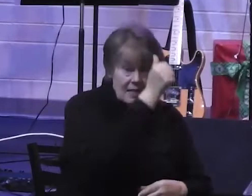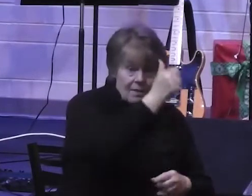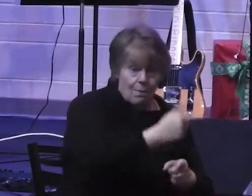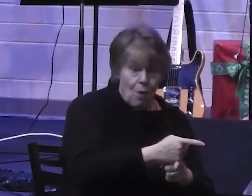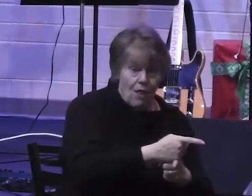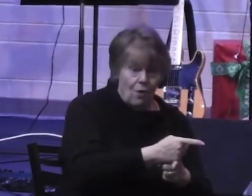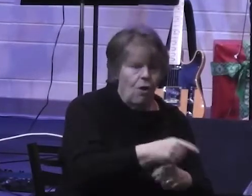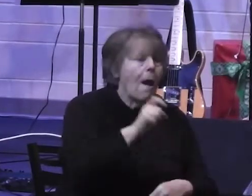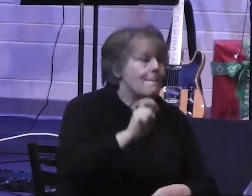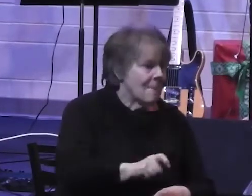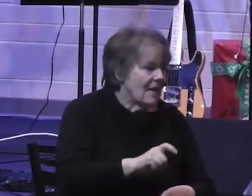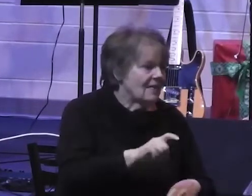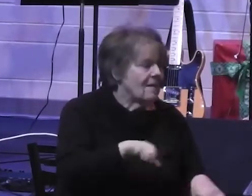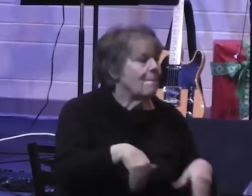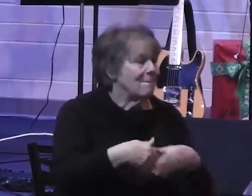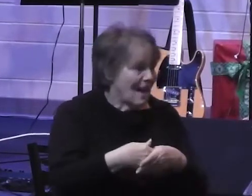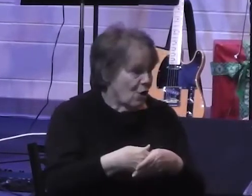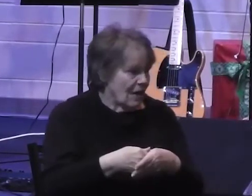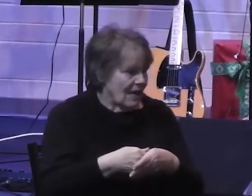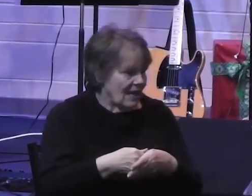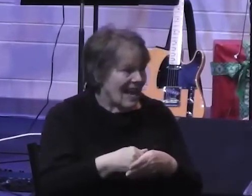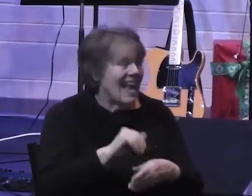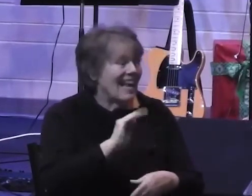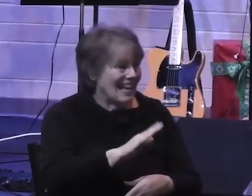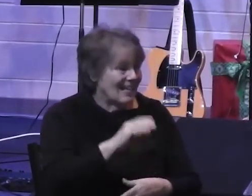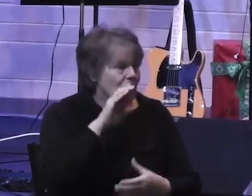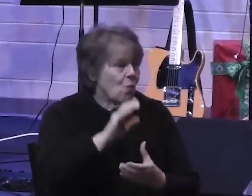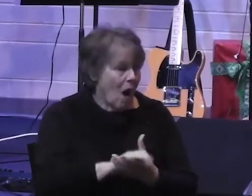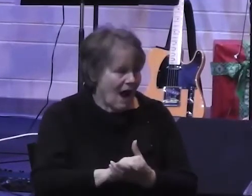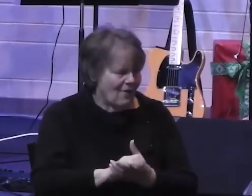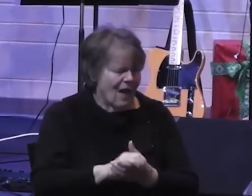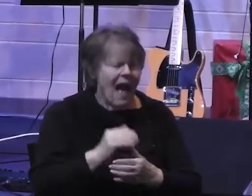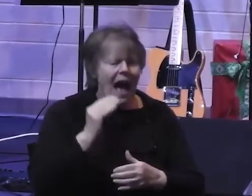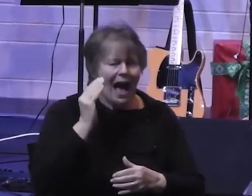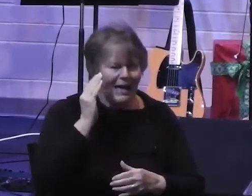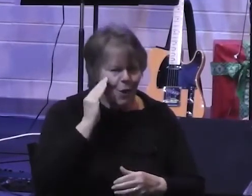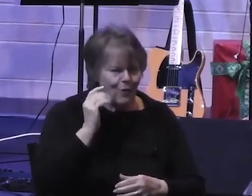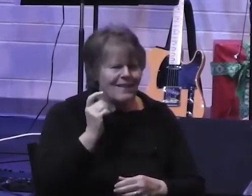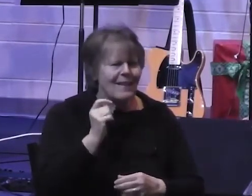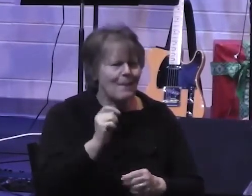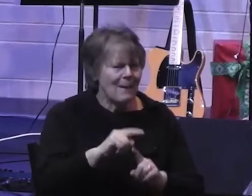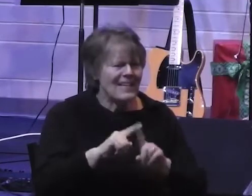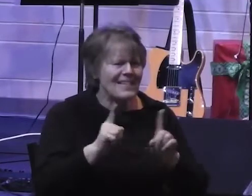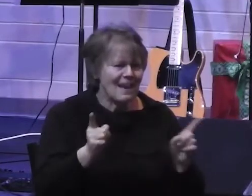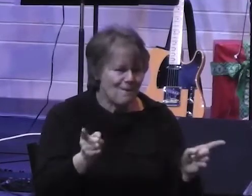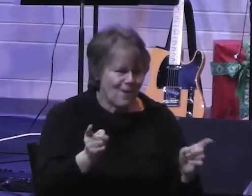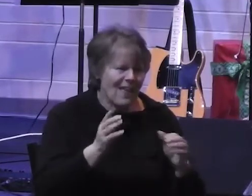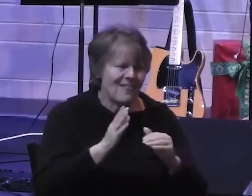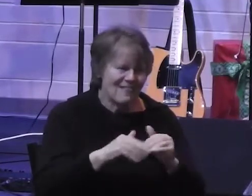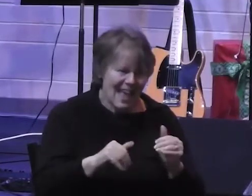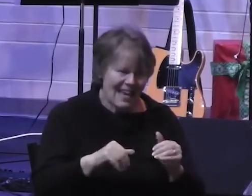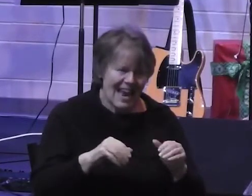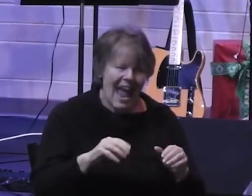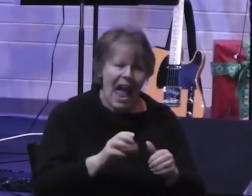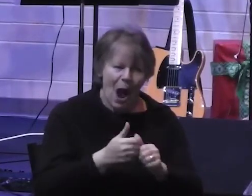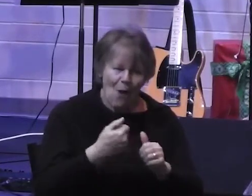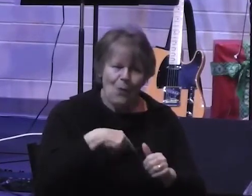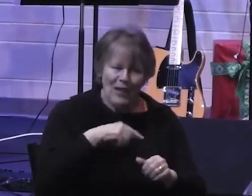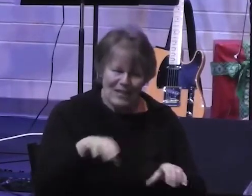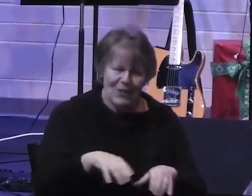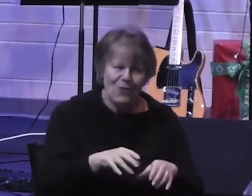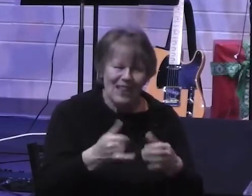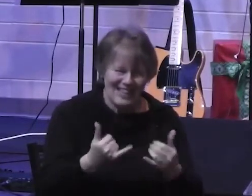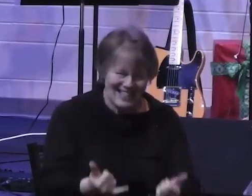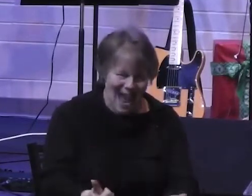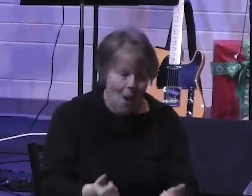wife, which I know is a little different than how we typically do things, but that was the understood